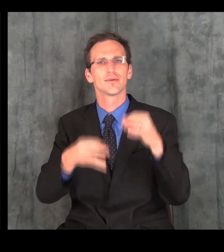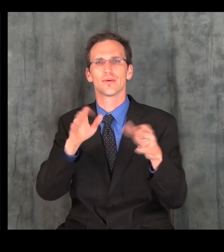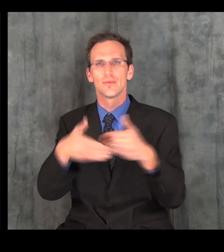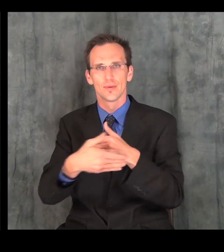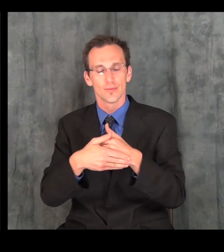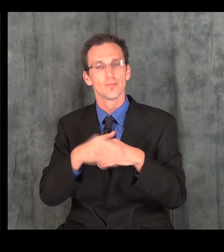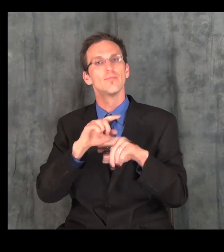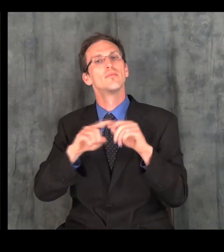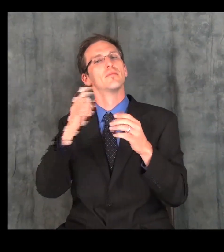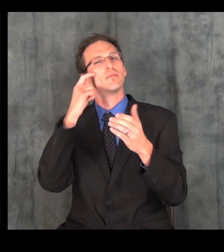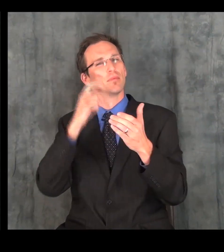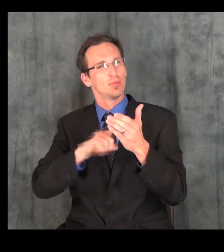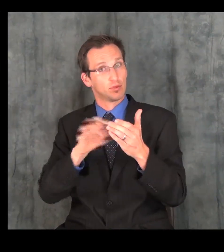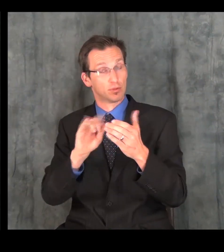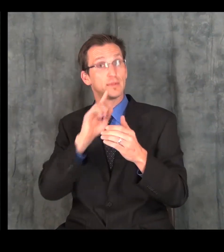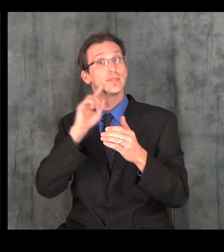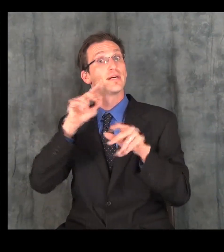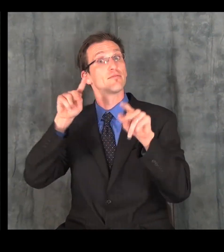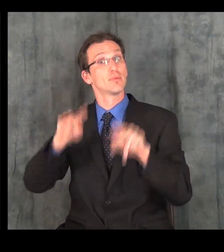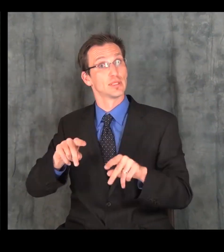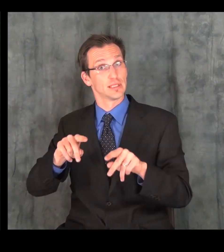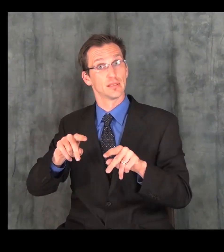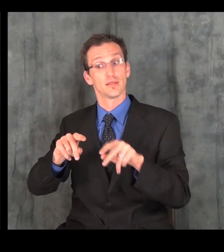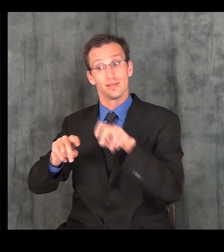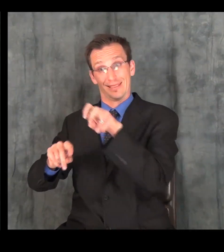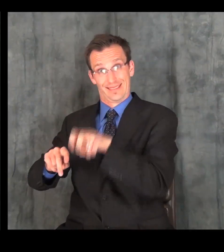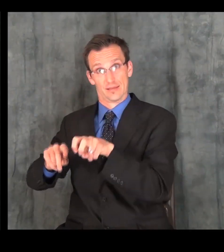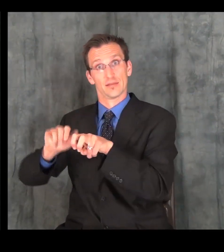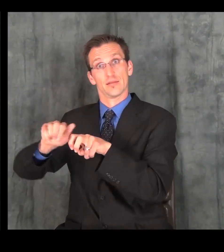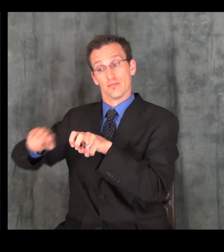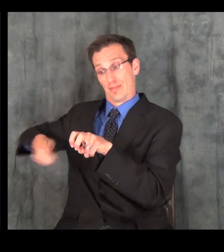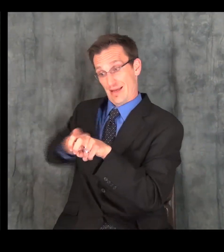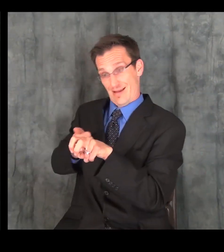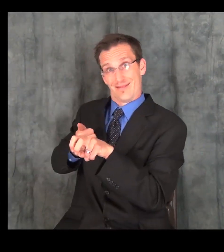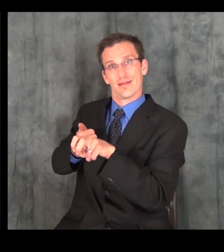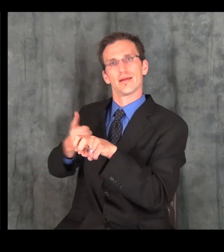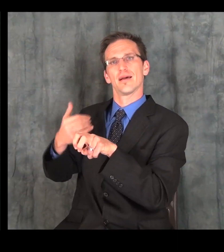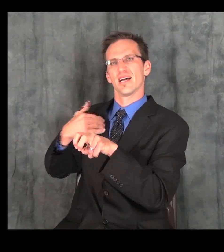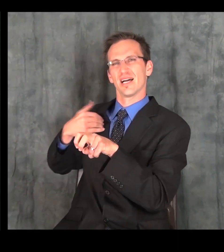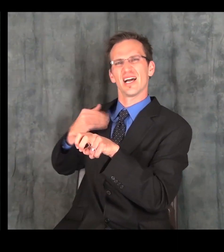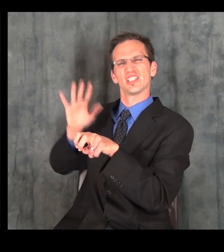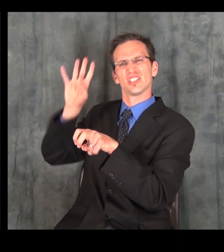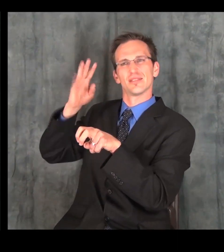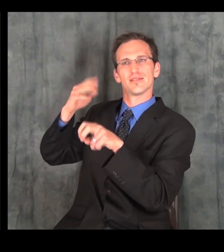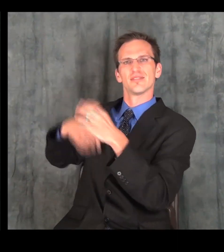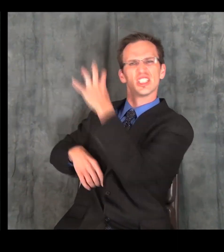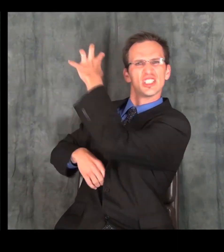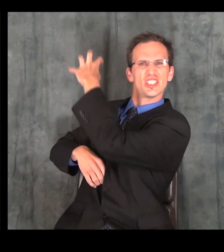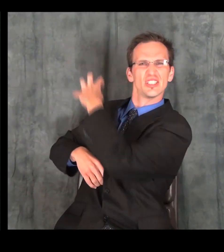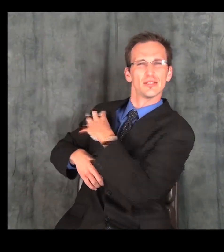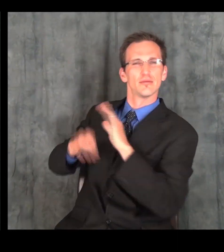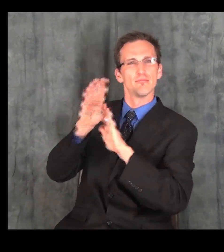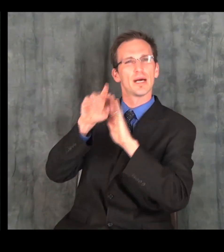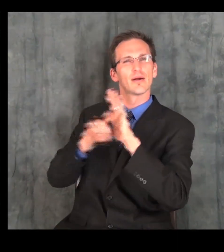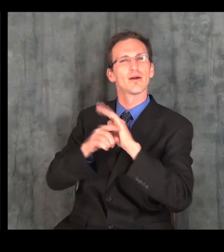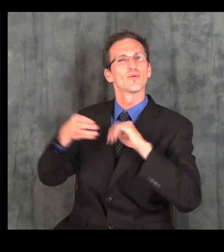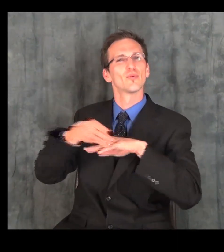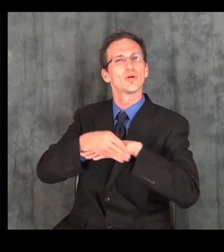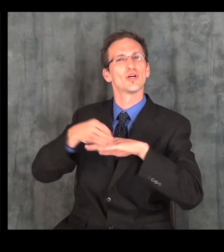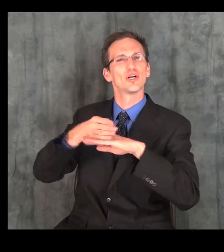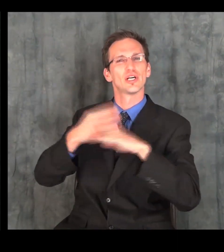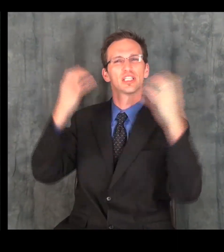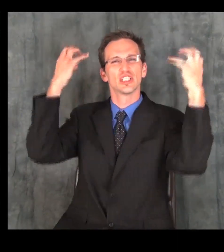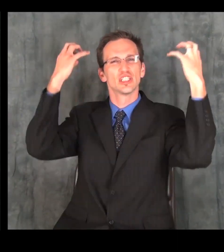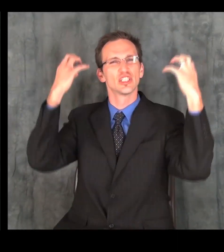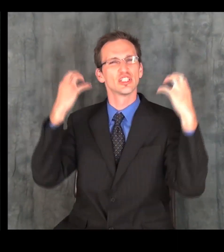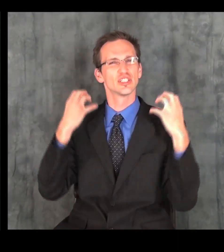deaf person, behind the witness box, there were these sort of wooden slats as a background, and it actually